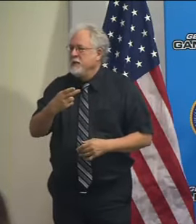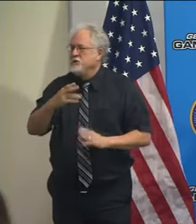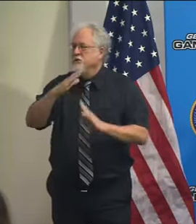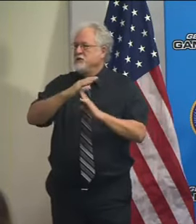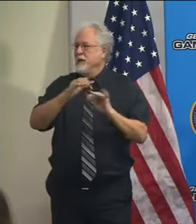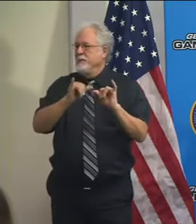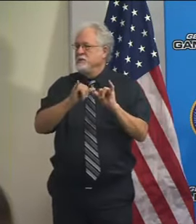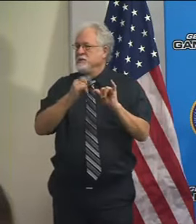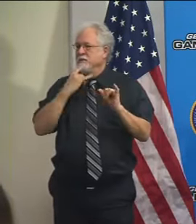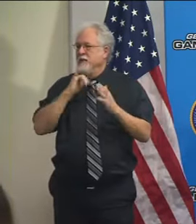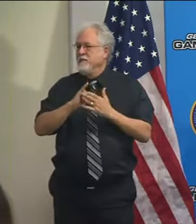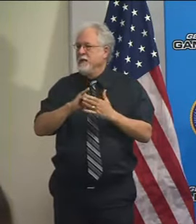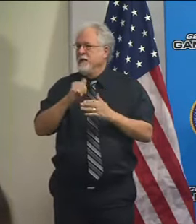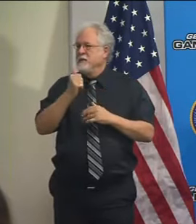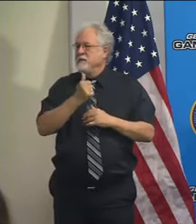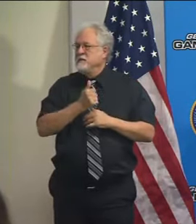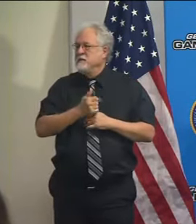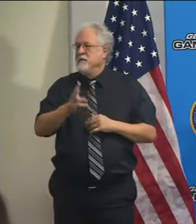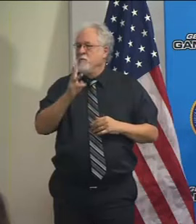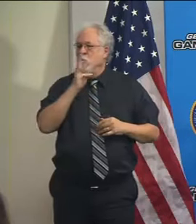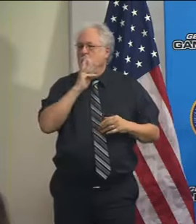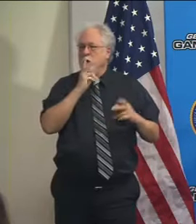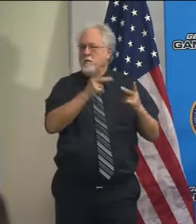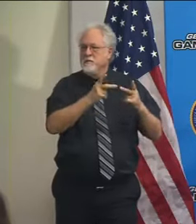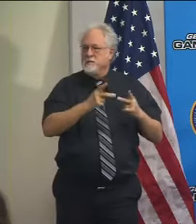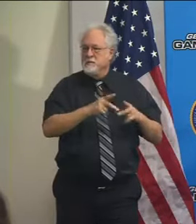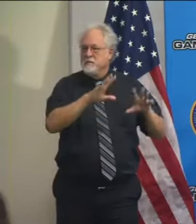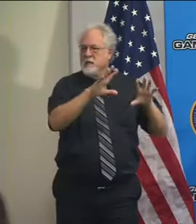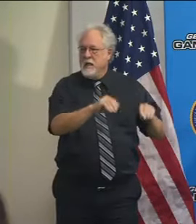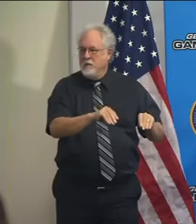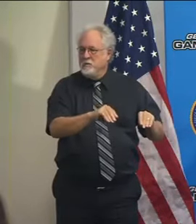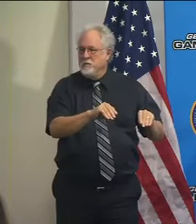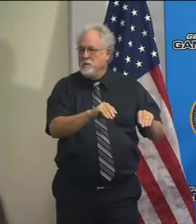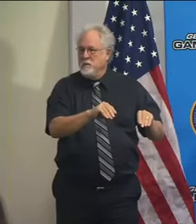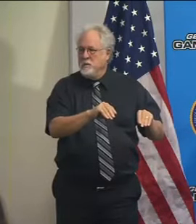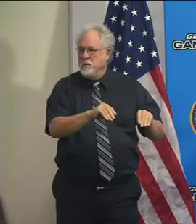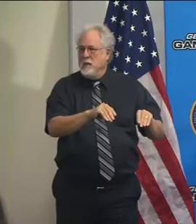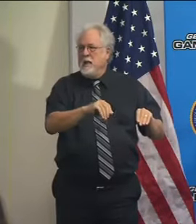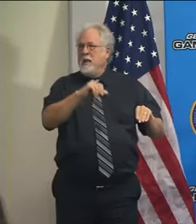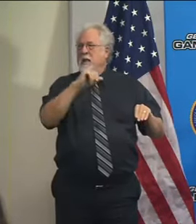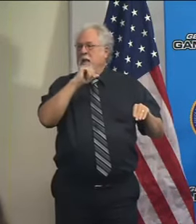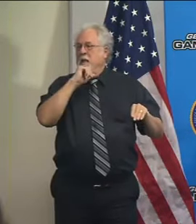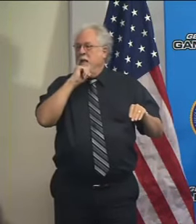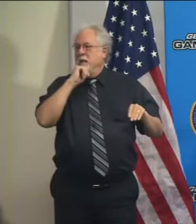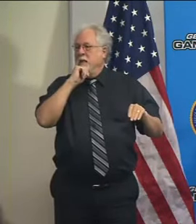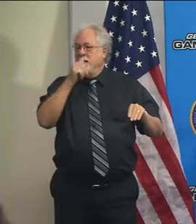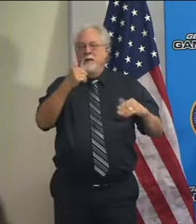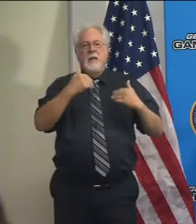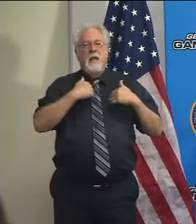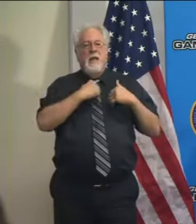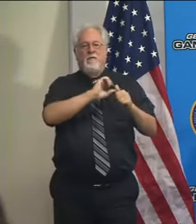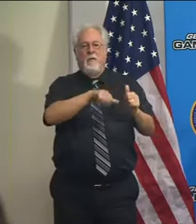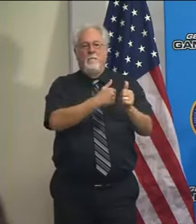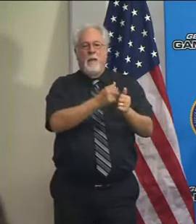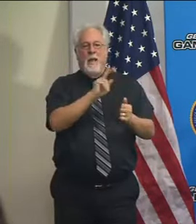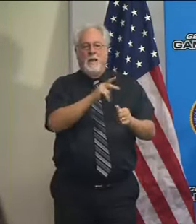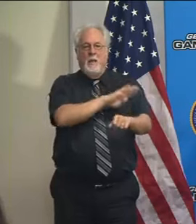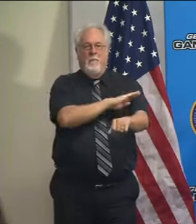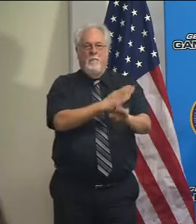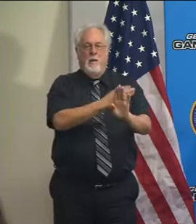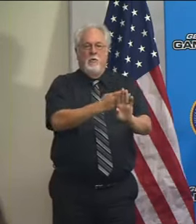me today that a number of these water facilities experiencing outages today did not have access to backup power prior to